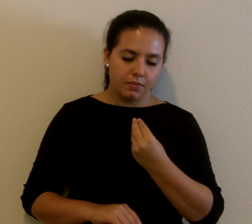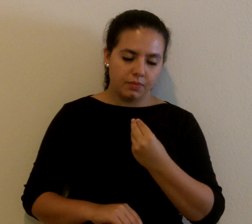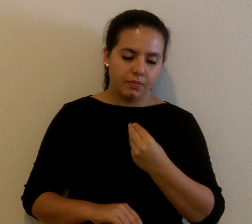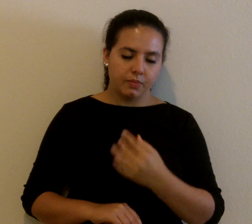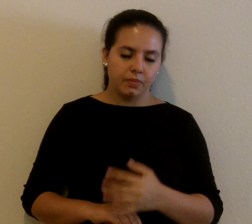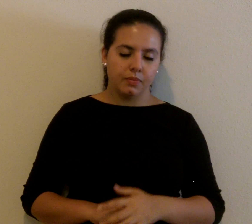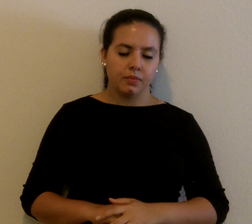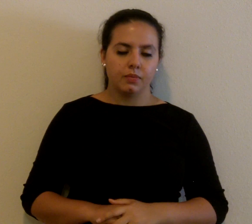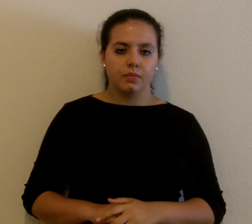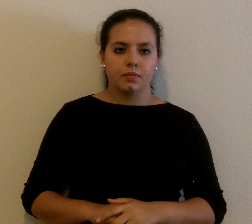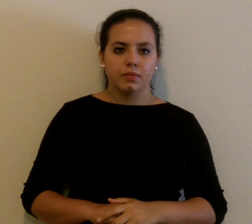sleep.